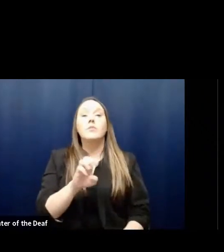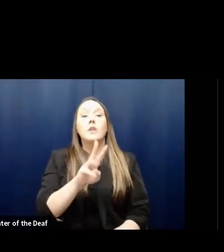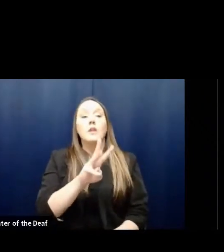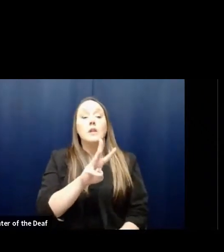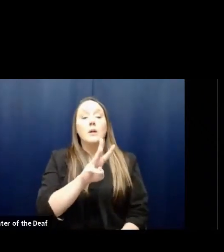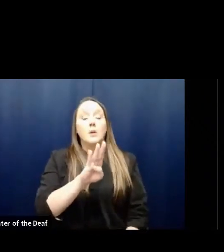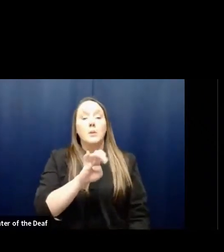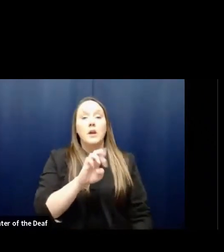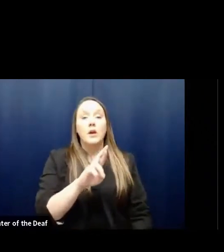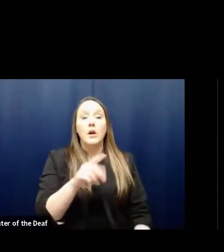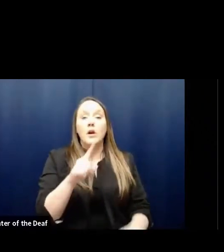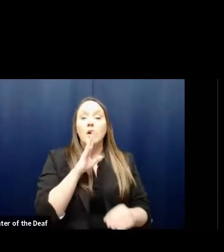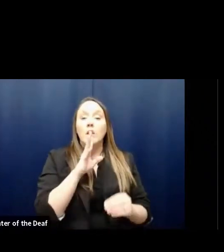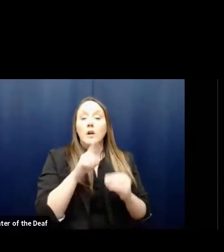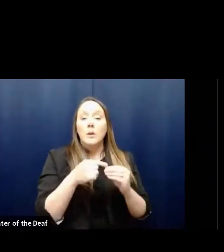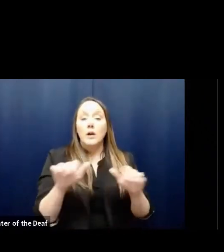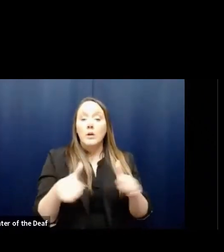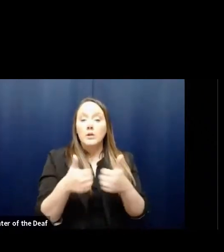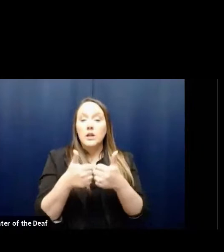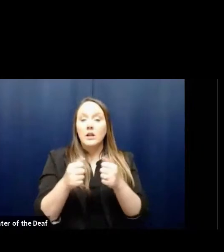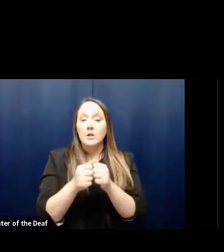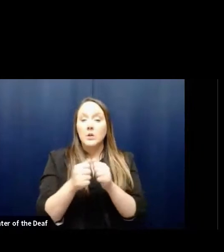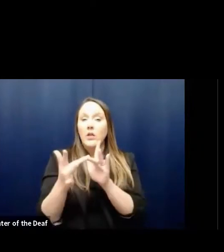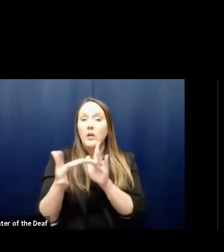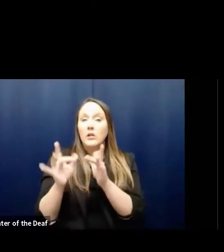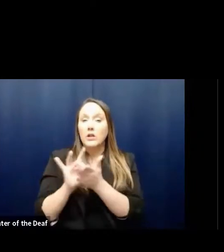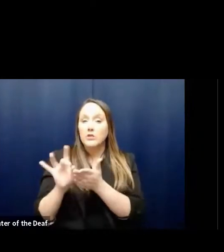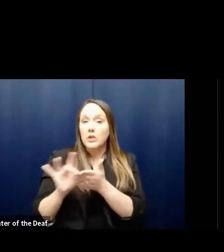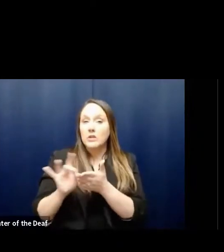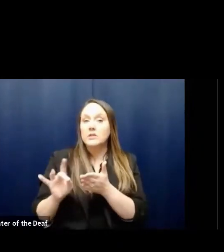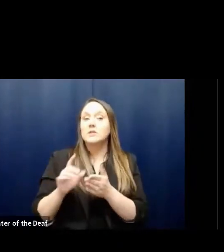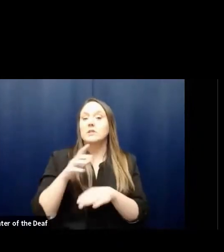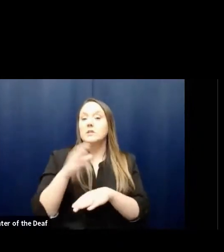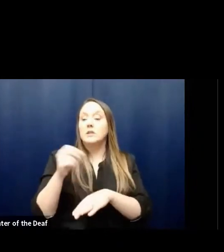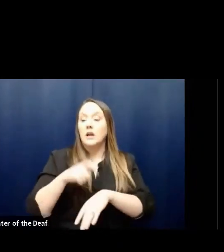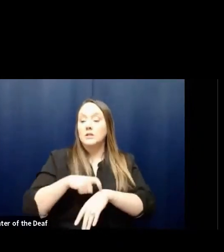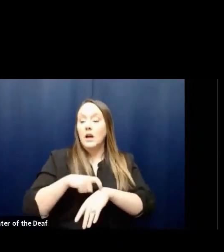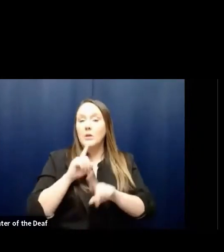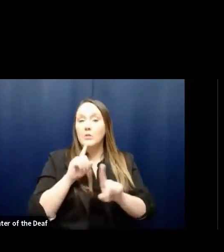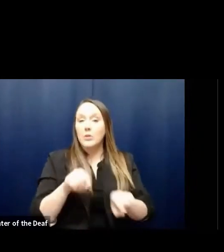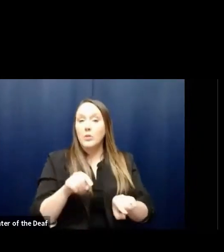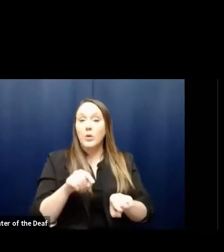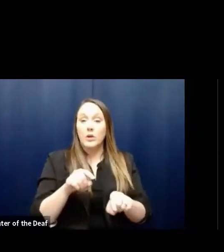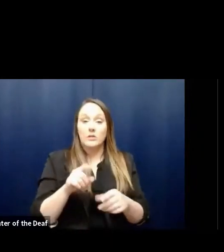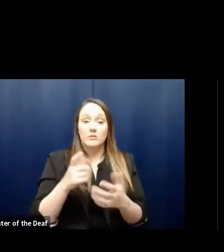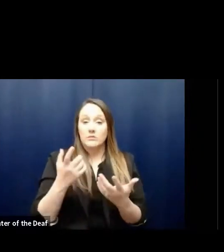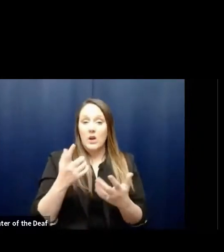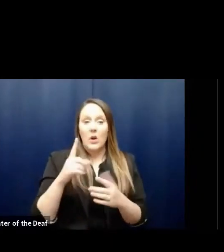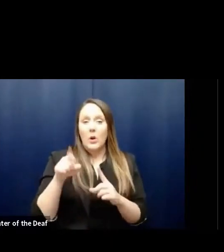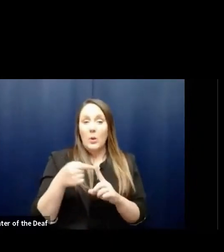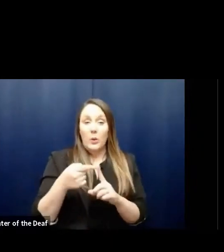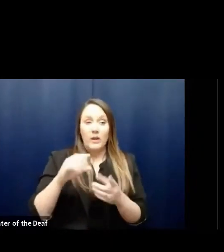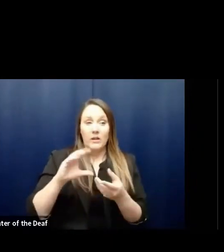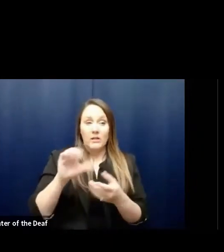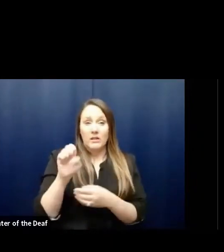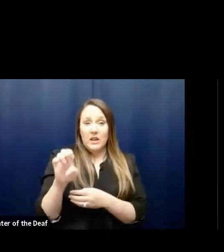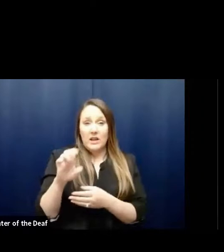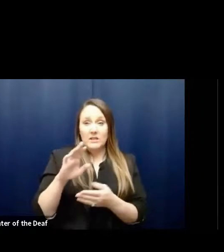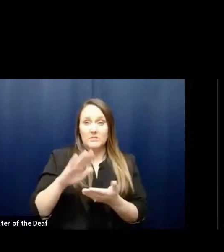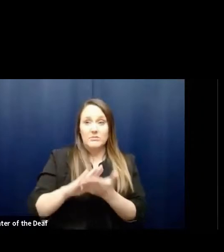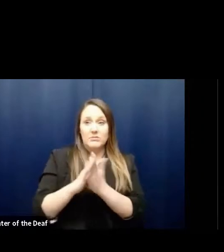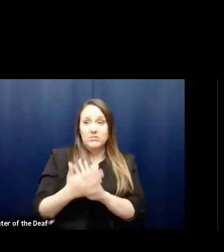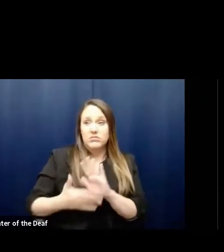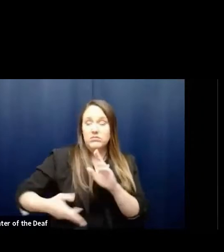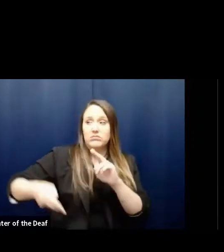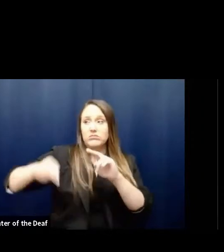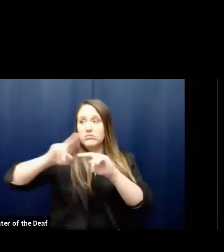talked about the challenges of contact tracing and timely reporting. Is there a point where the volume of cases becomes so high that timely contact